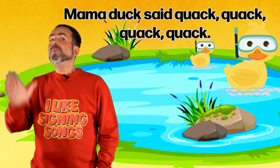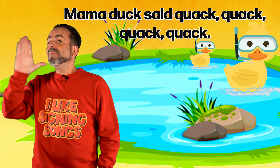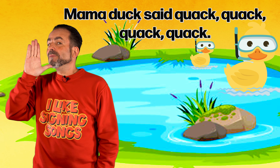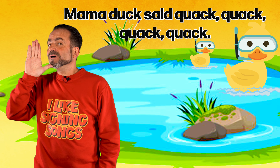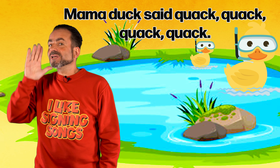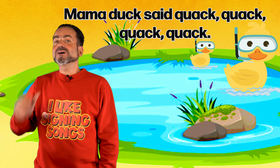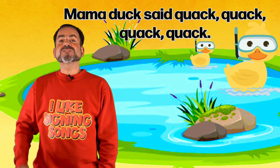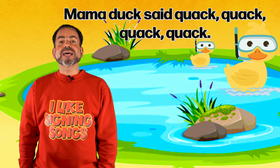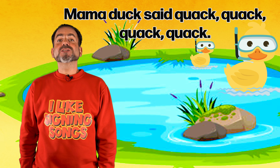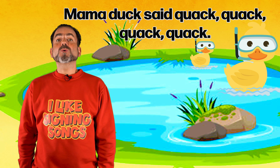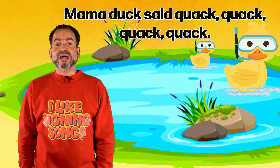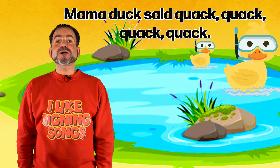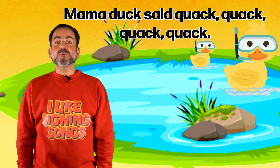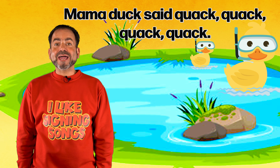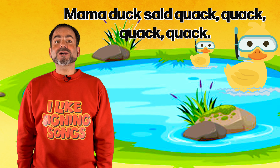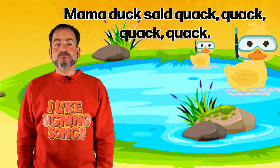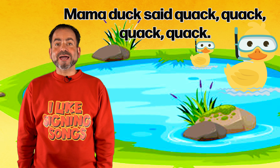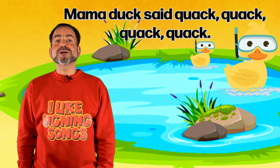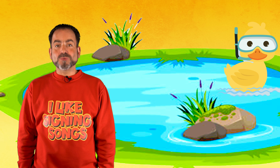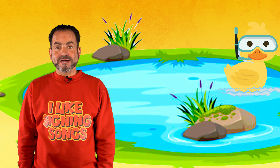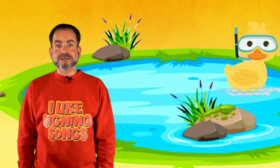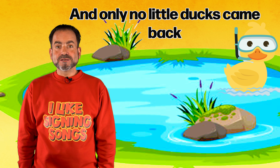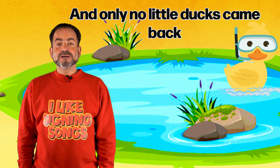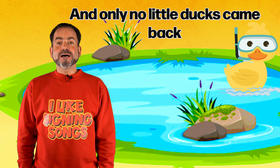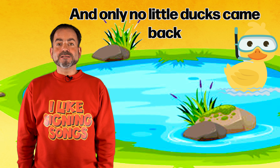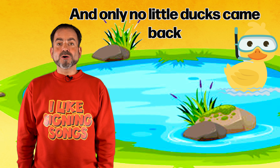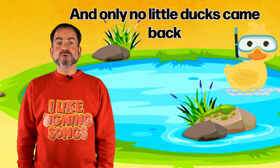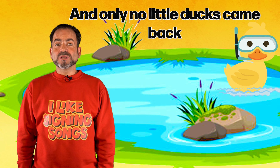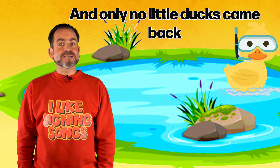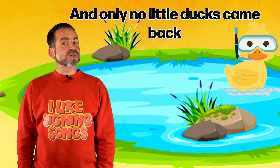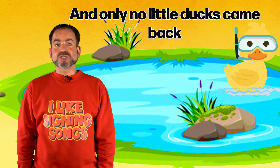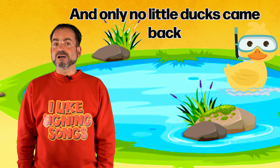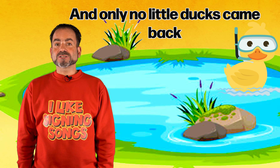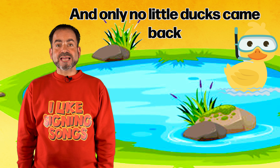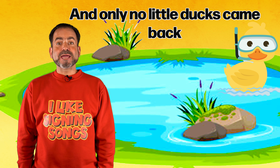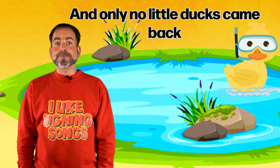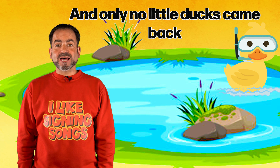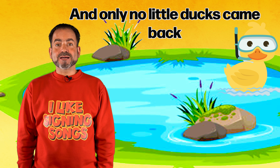Mama duck said quack, quack, quack, quack, and only two little ducks came back.